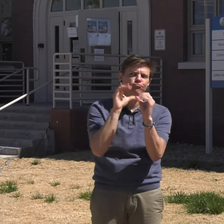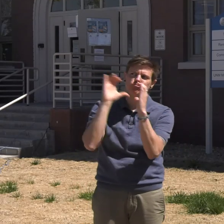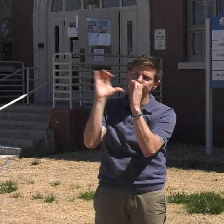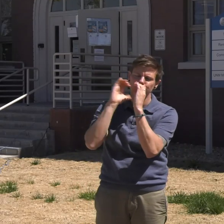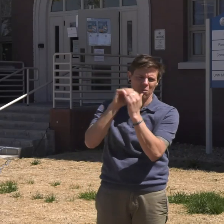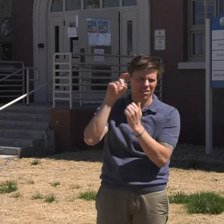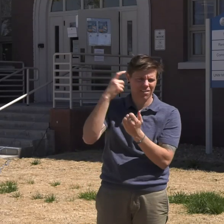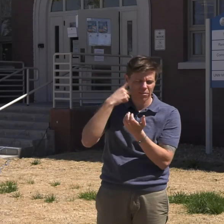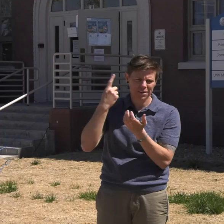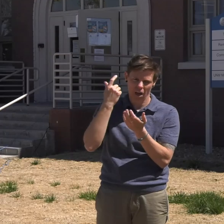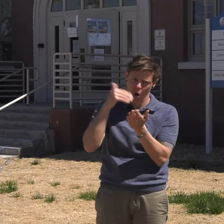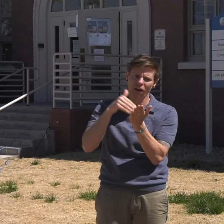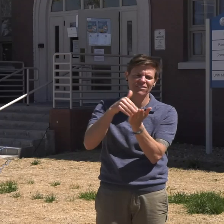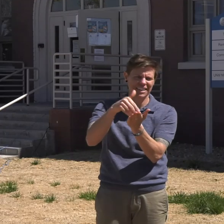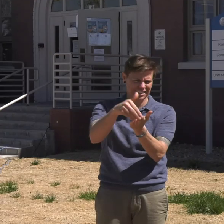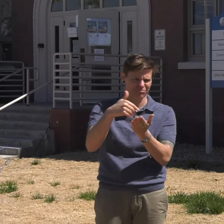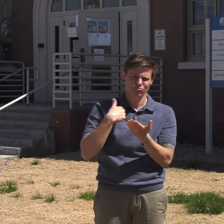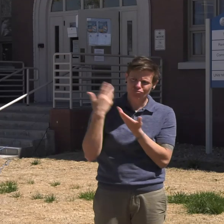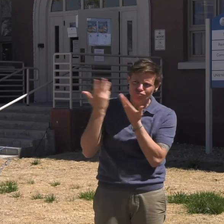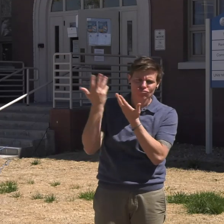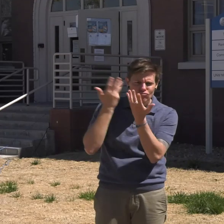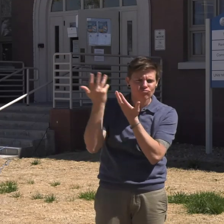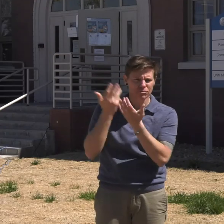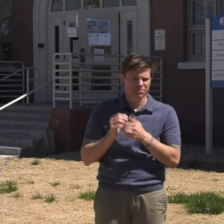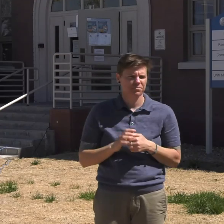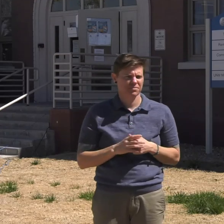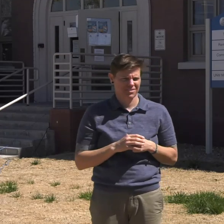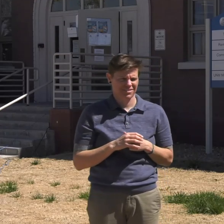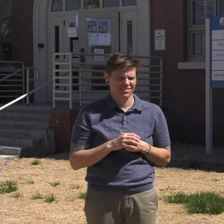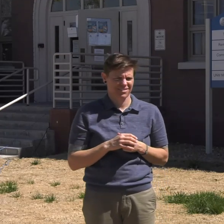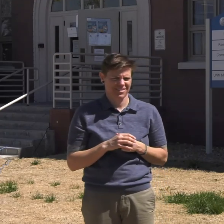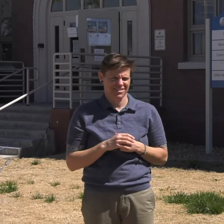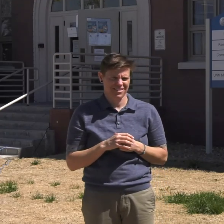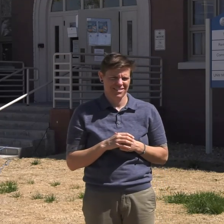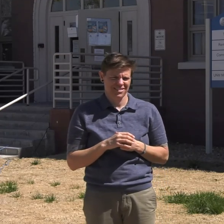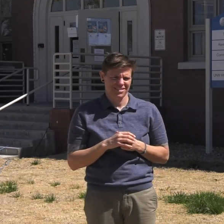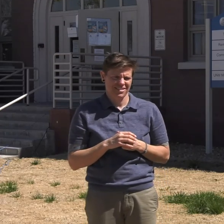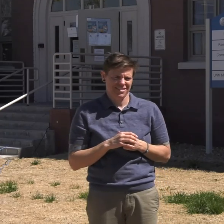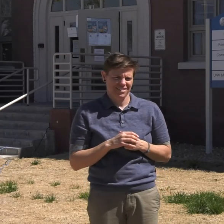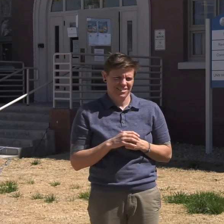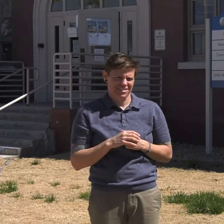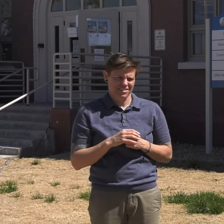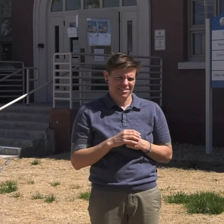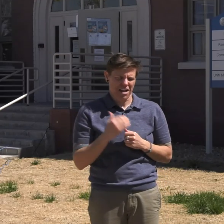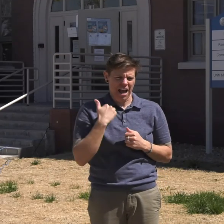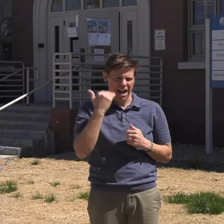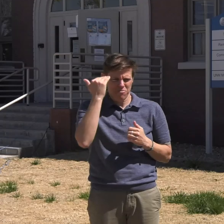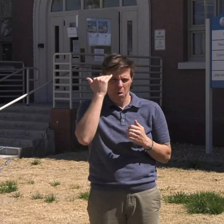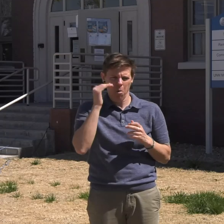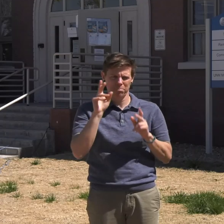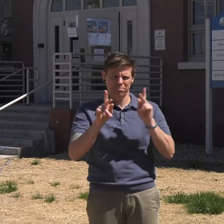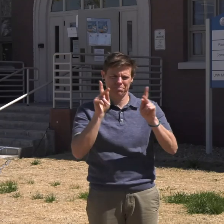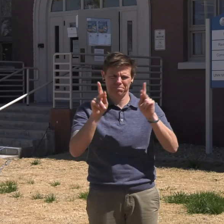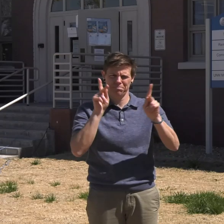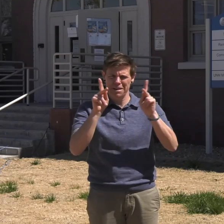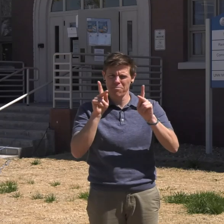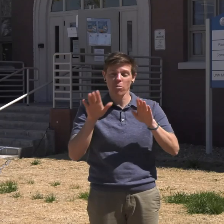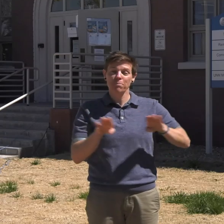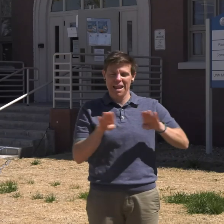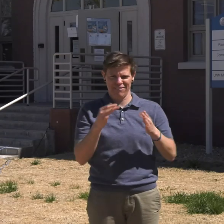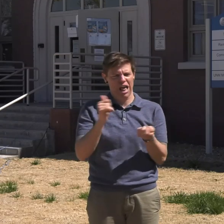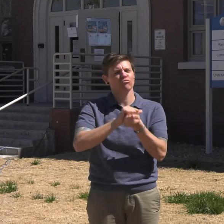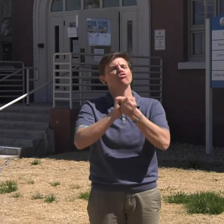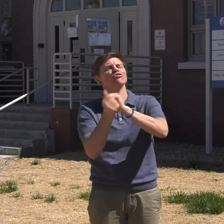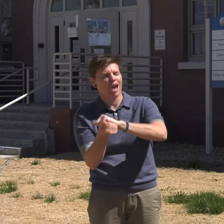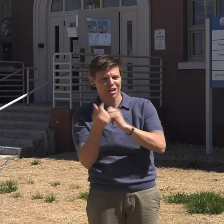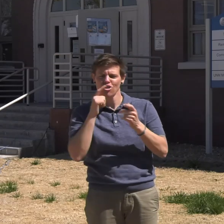the market and people's own behavior is really taking care of this. Almost no one is traveling. There are planes leaving our town with